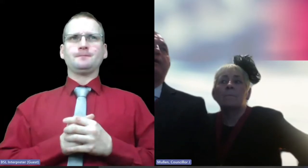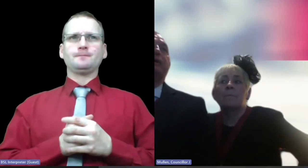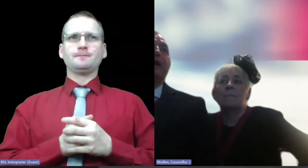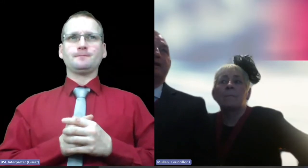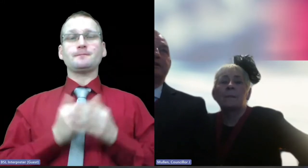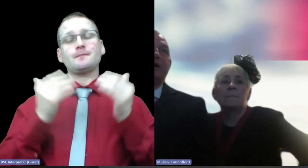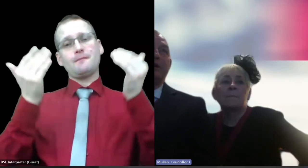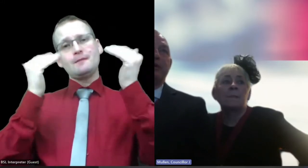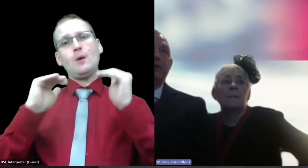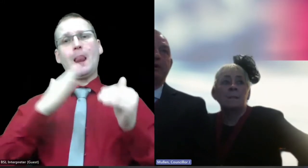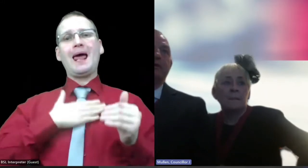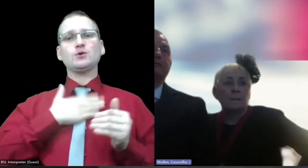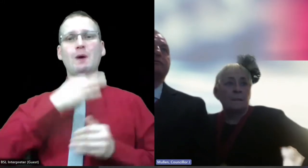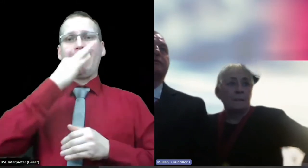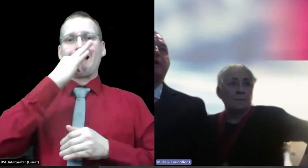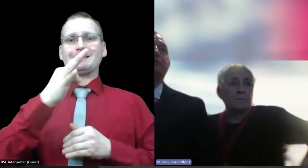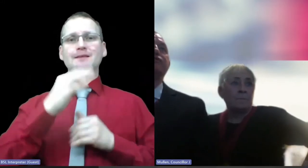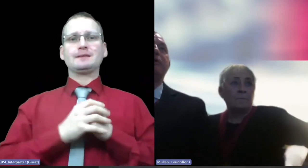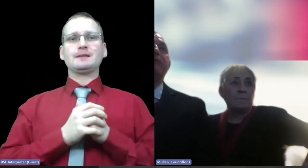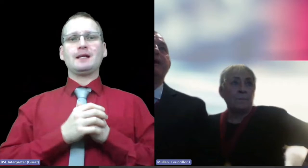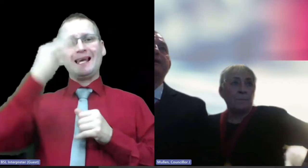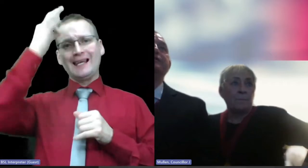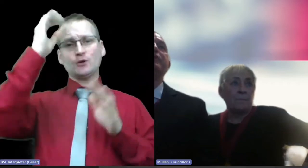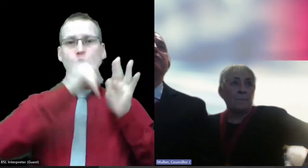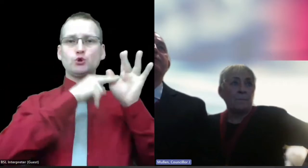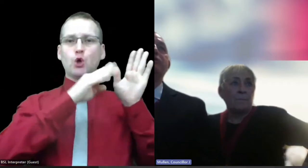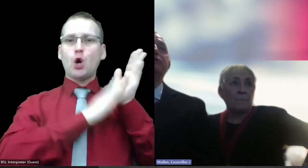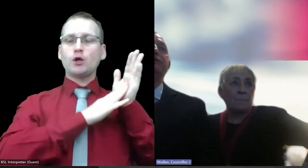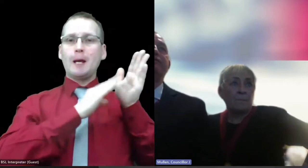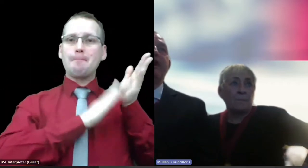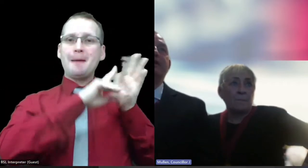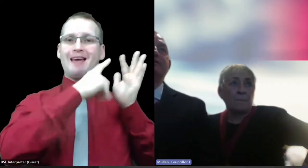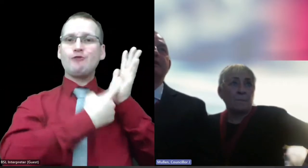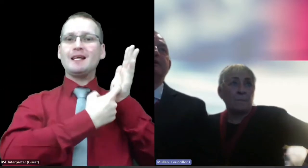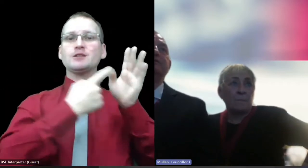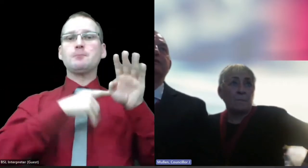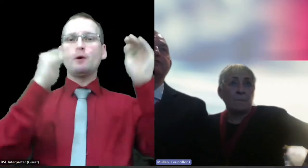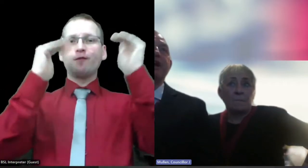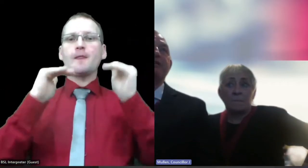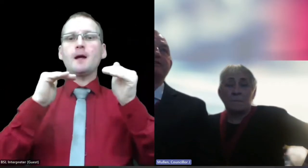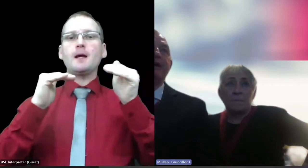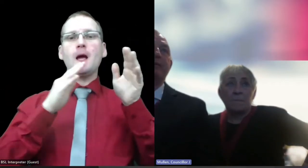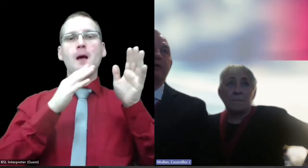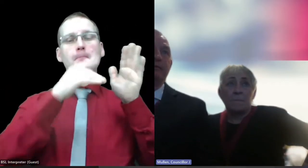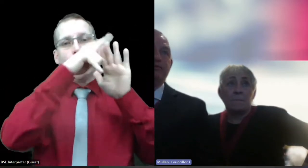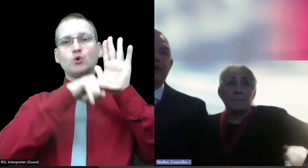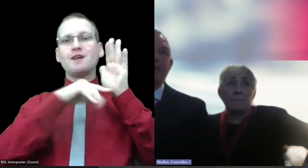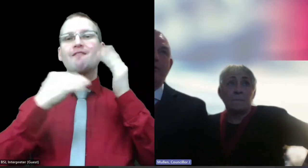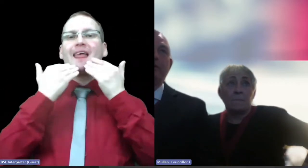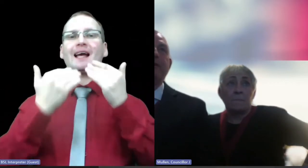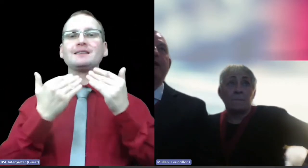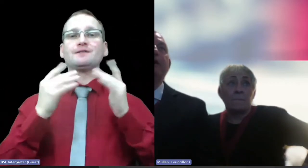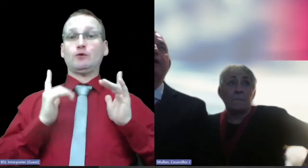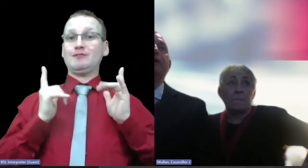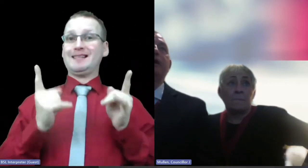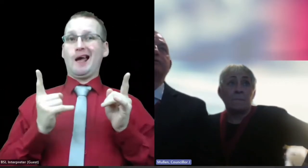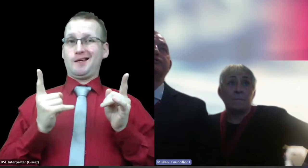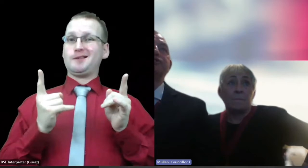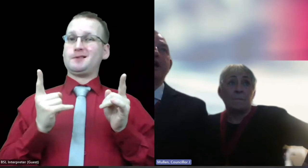Now I would like to call upon Councillor John Murray to move the motion of thanks to the retiring ceremonial